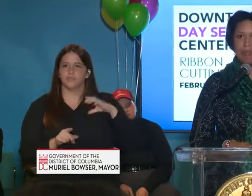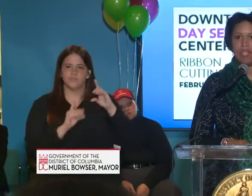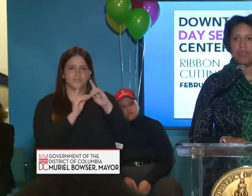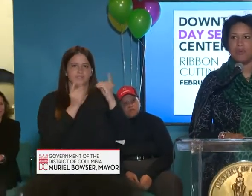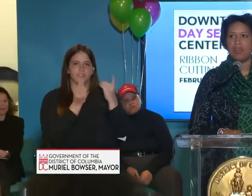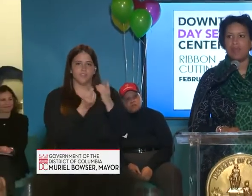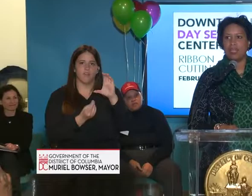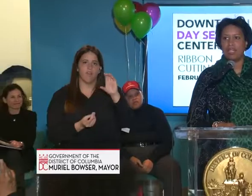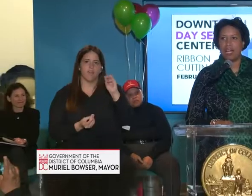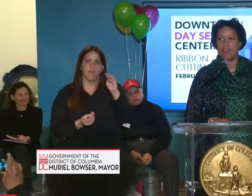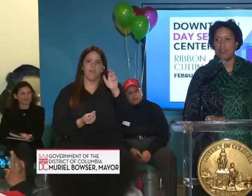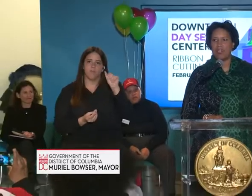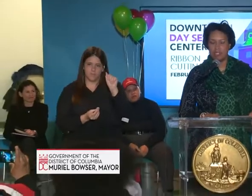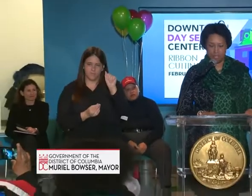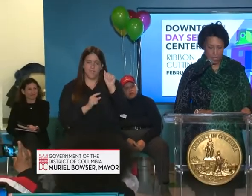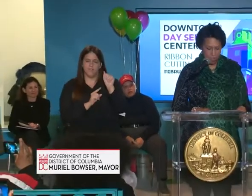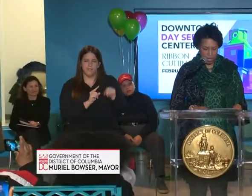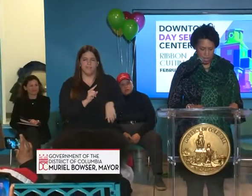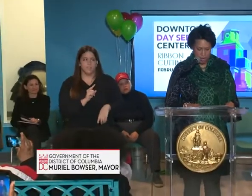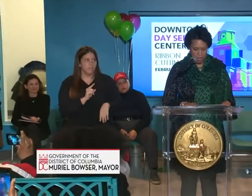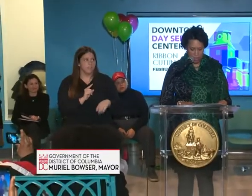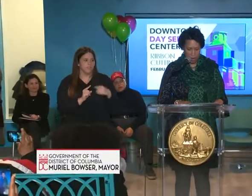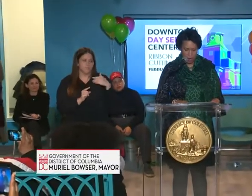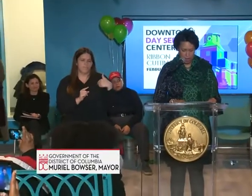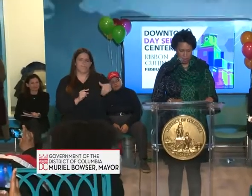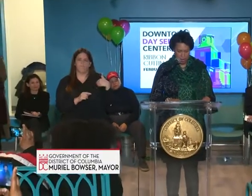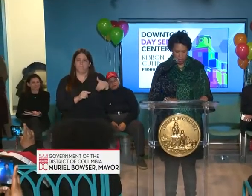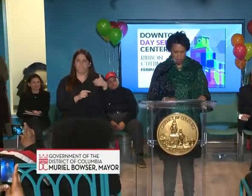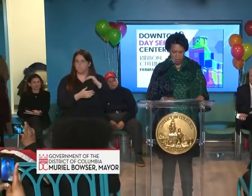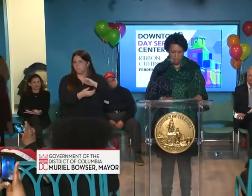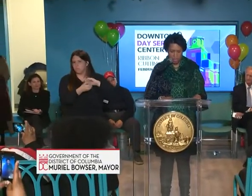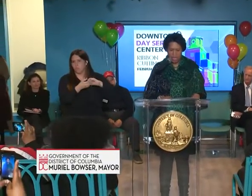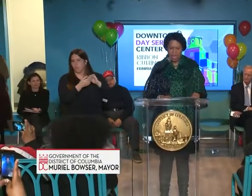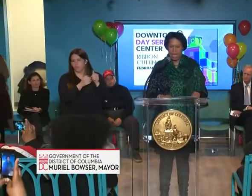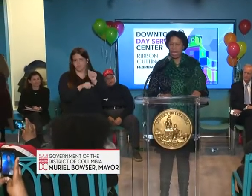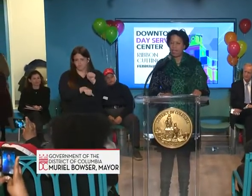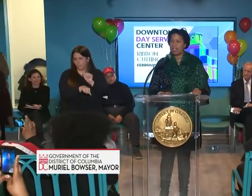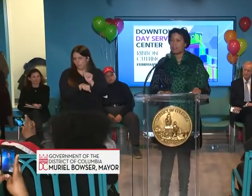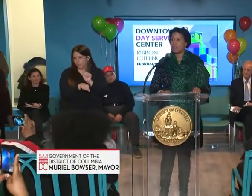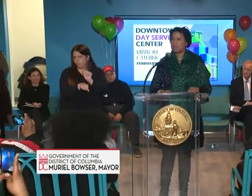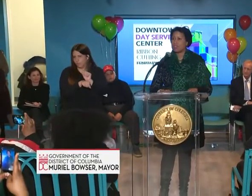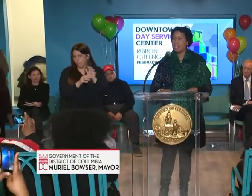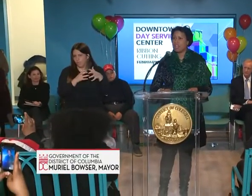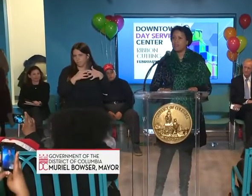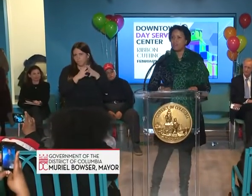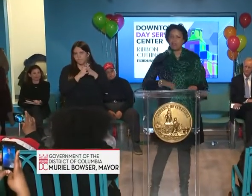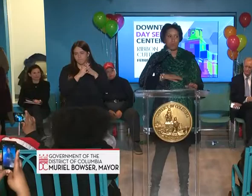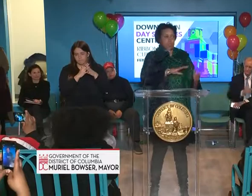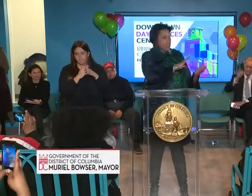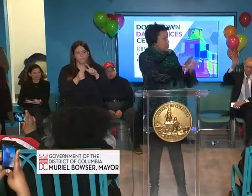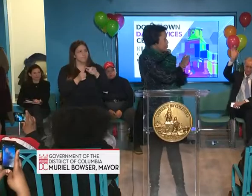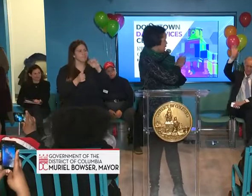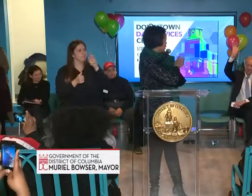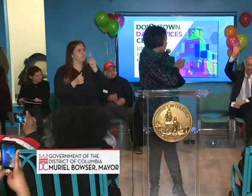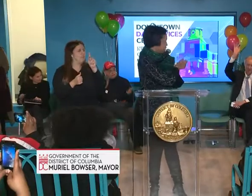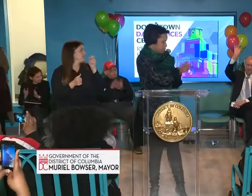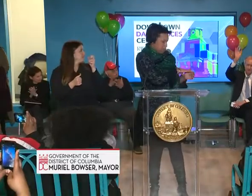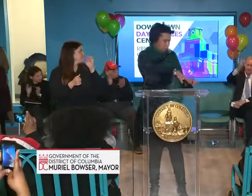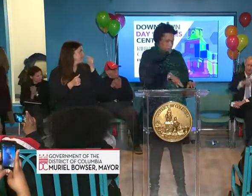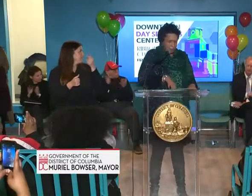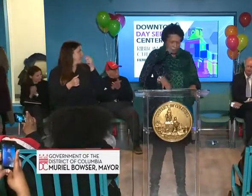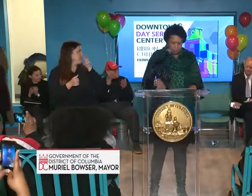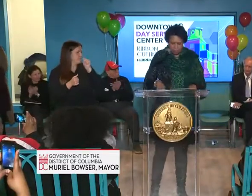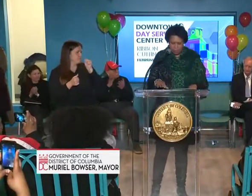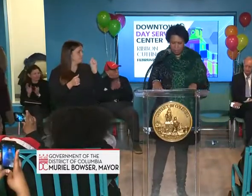District of Columbia, who have been our just extraordinary partners in this work. Councilmember Jack Evans from Ward 2. Thank